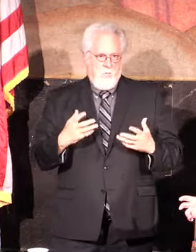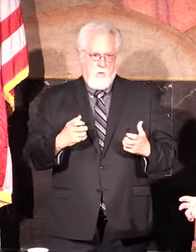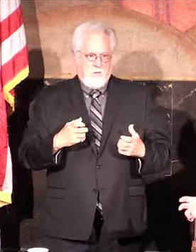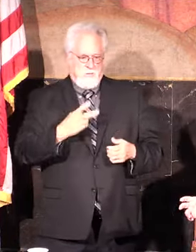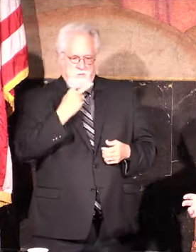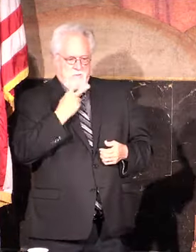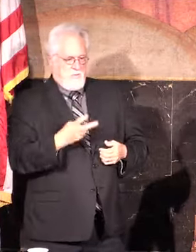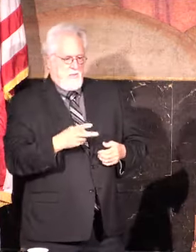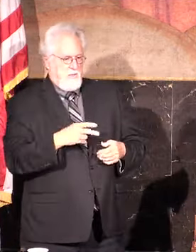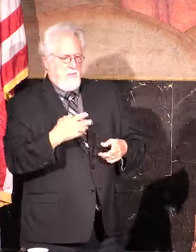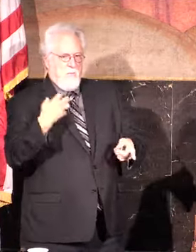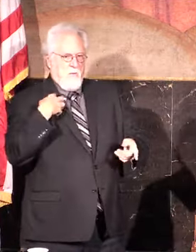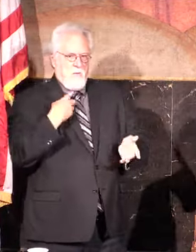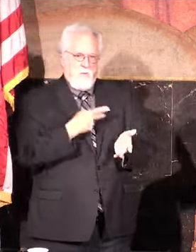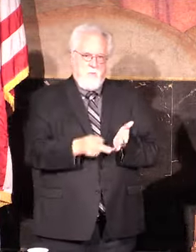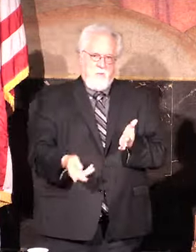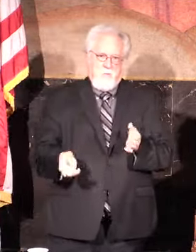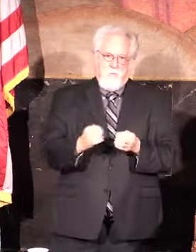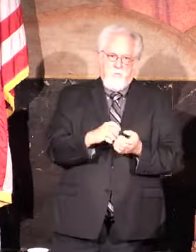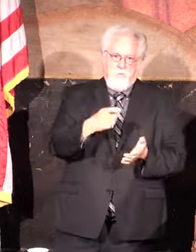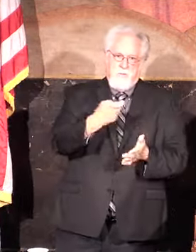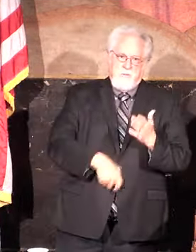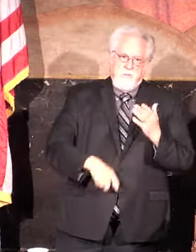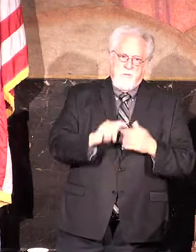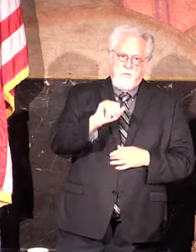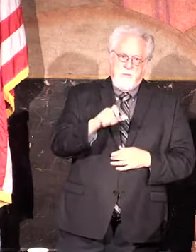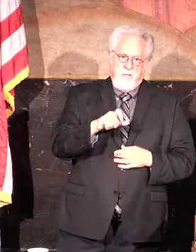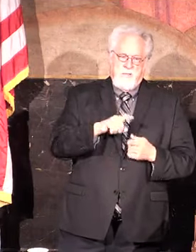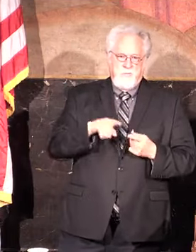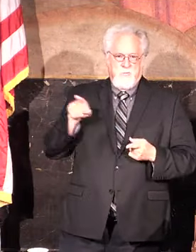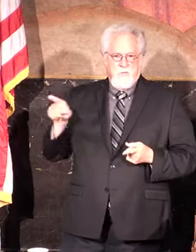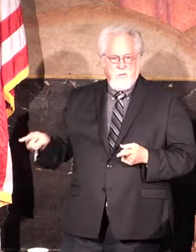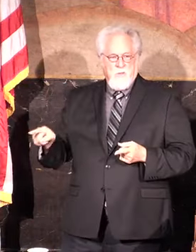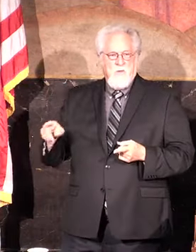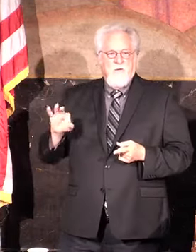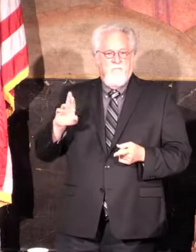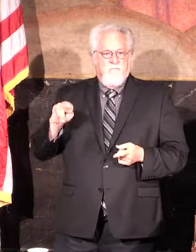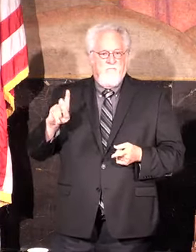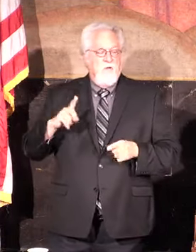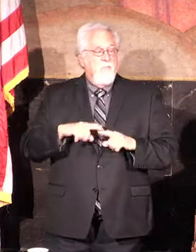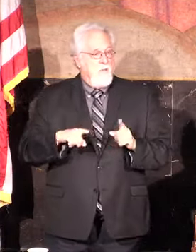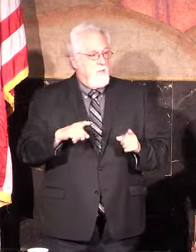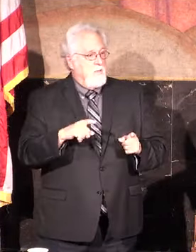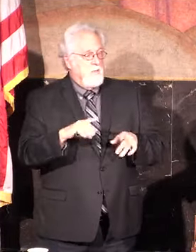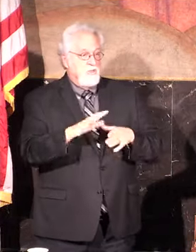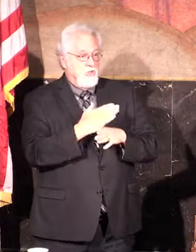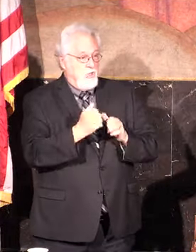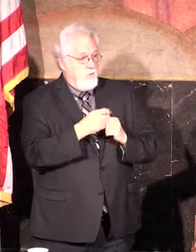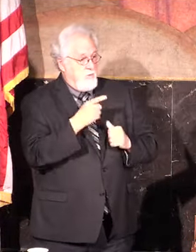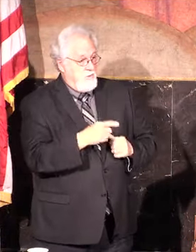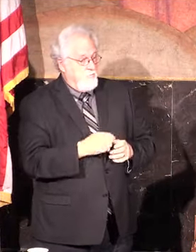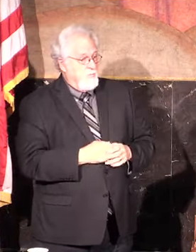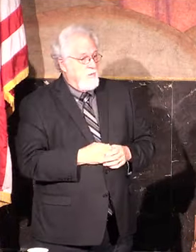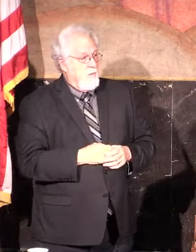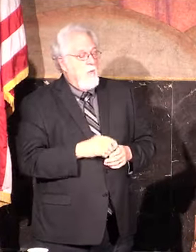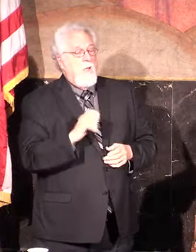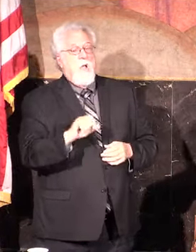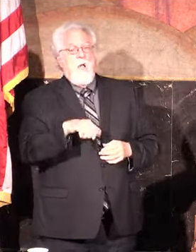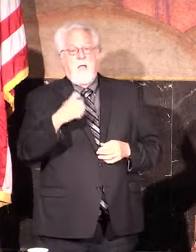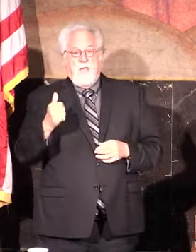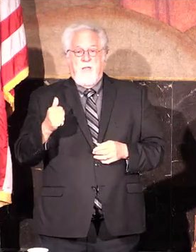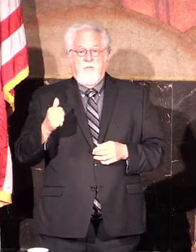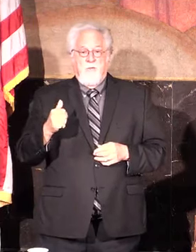see employers have to pay more into that trust fund, but let me just share with you another